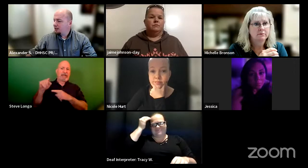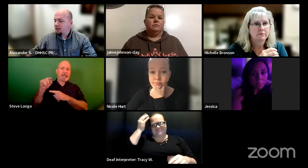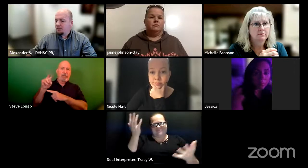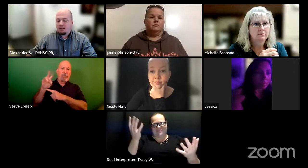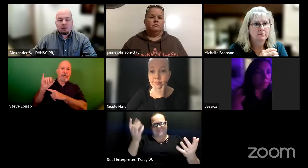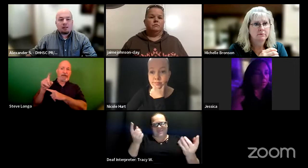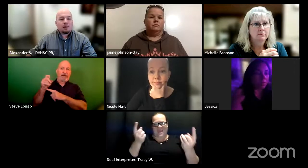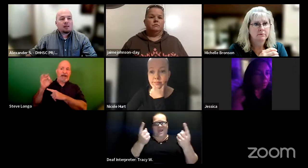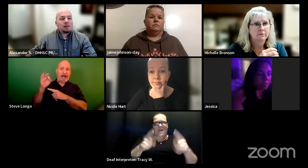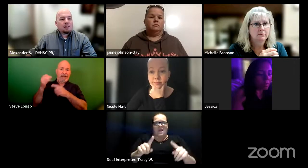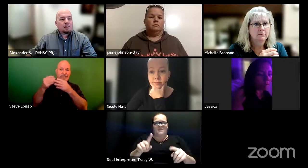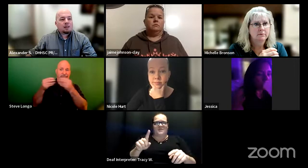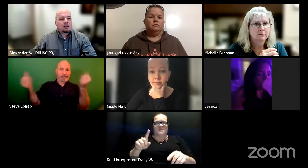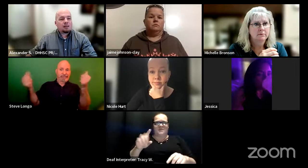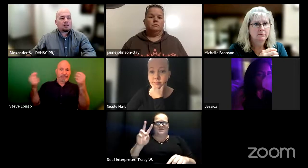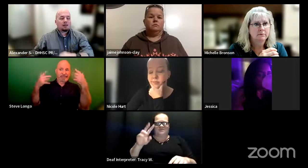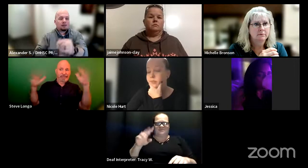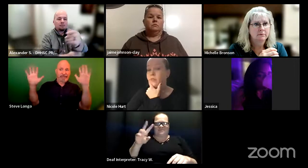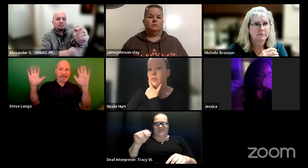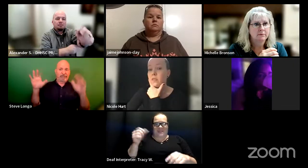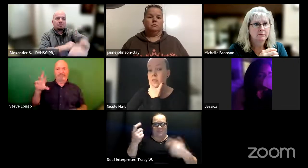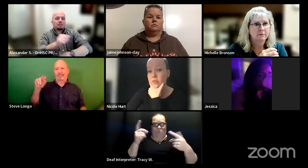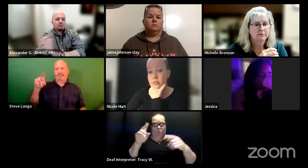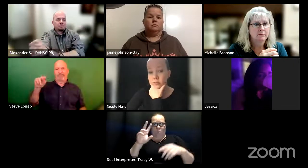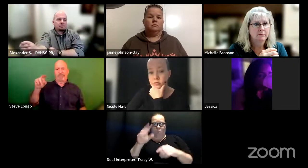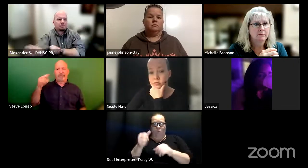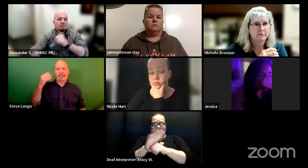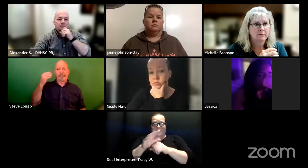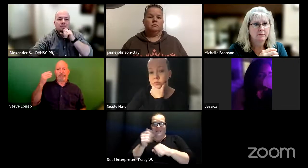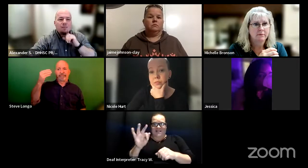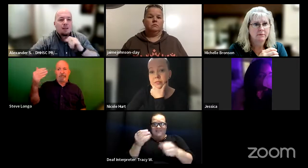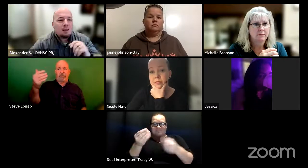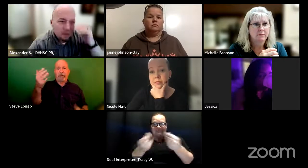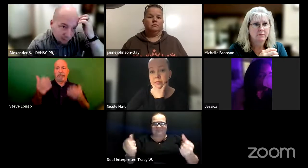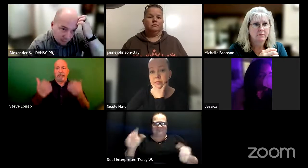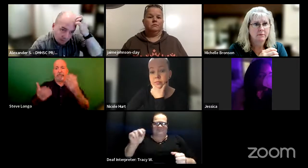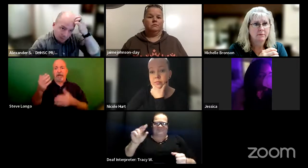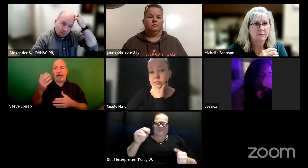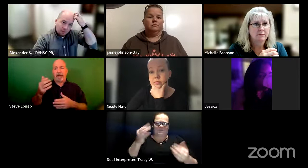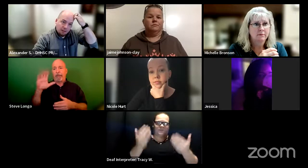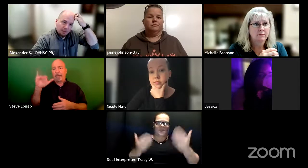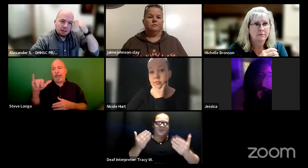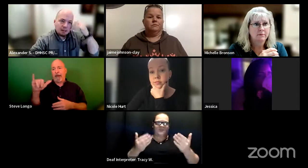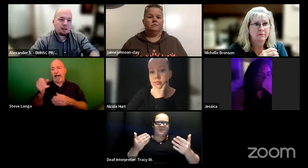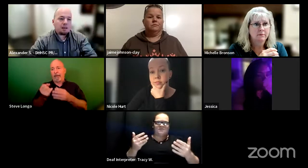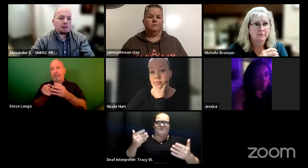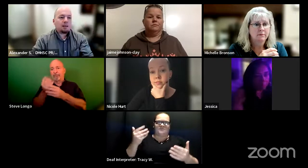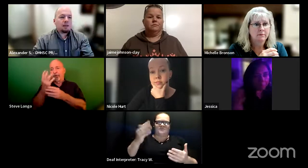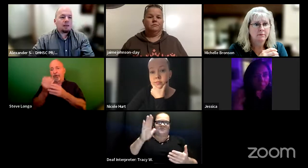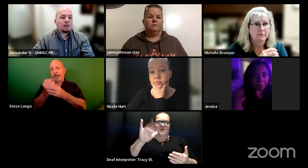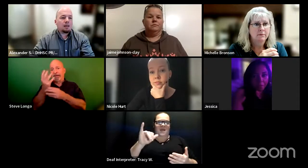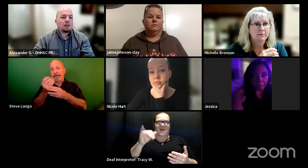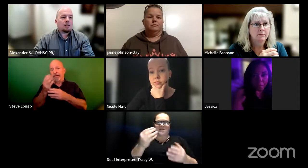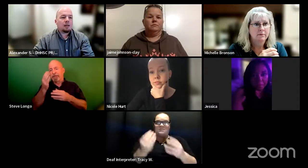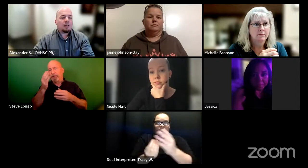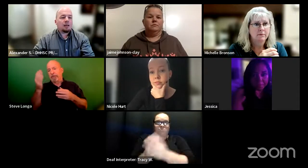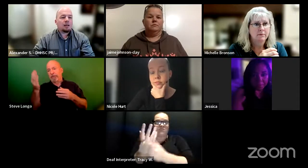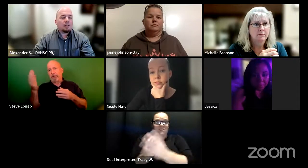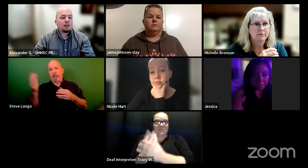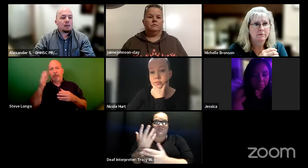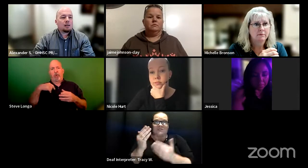COVID. It is an unknown. Once that matter has been